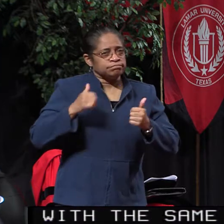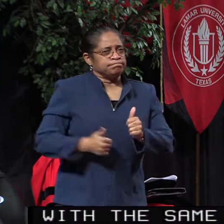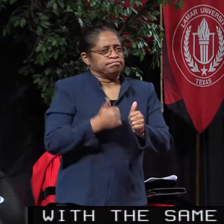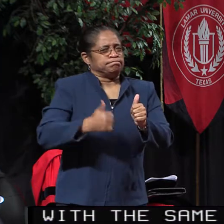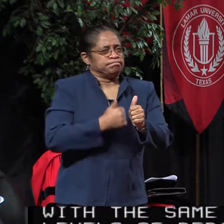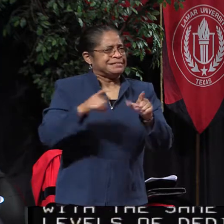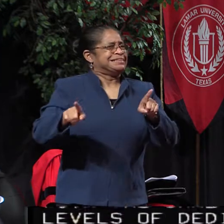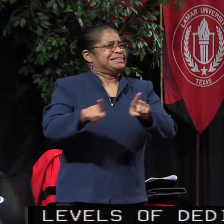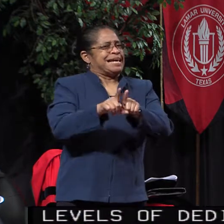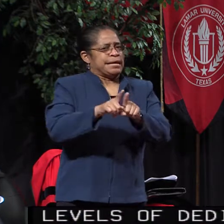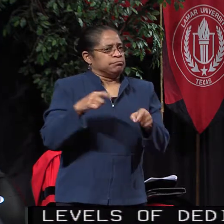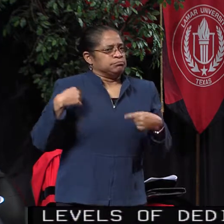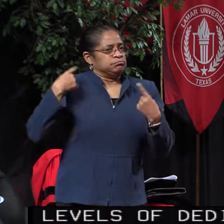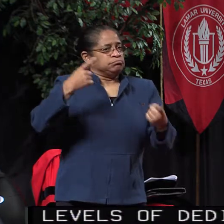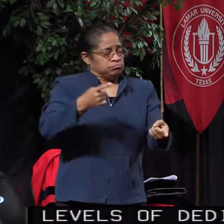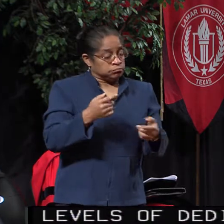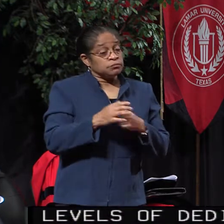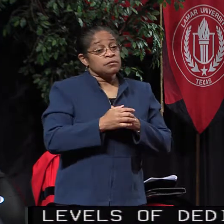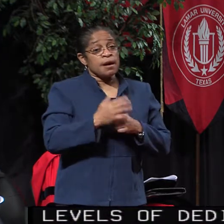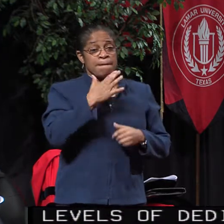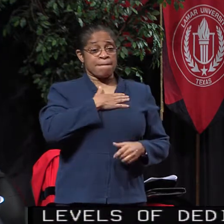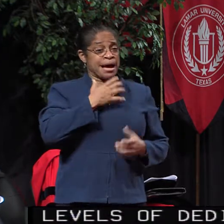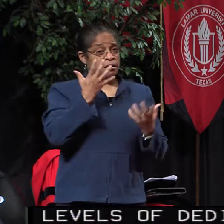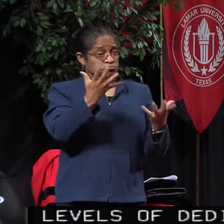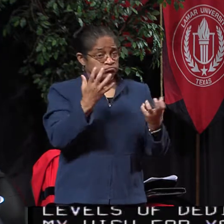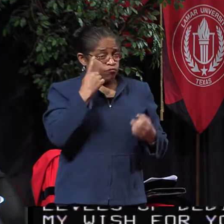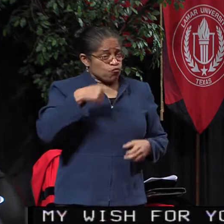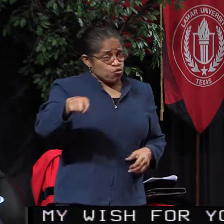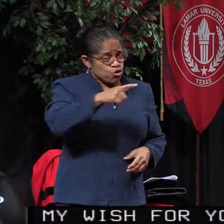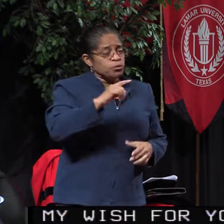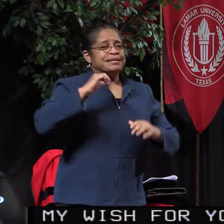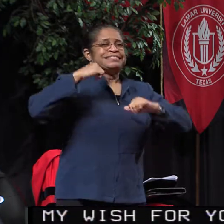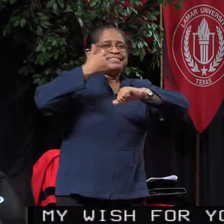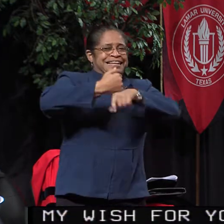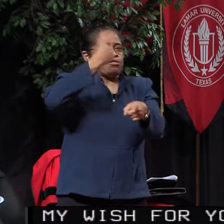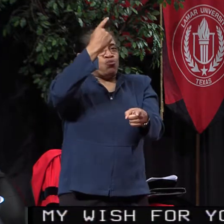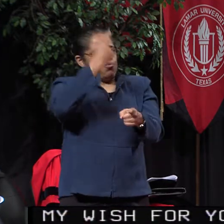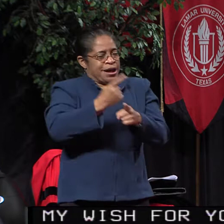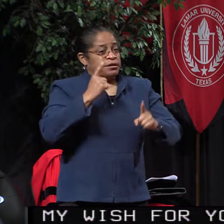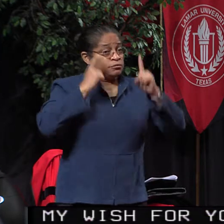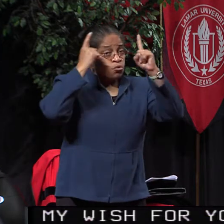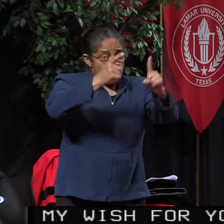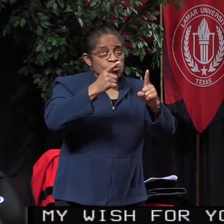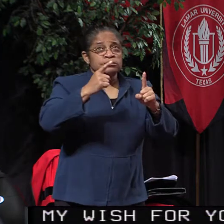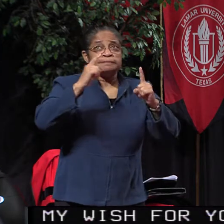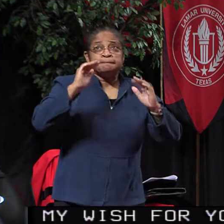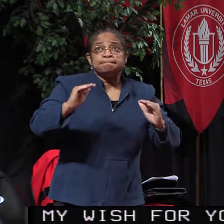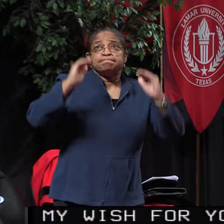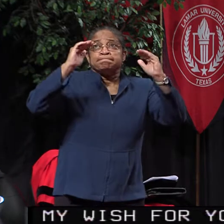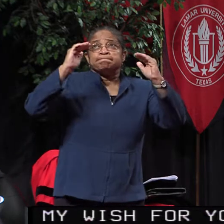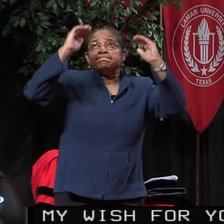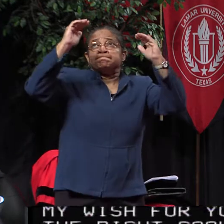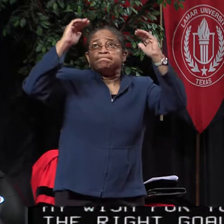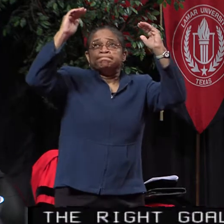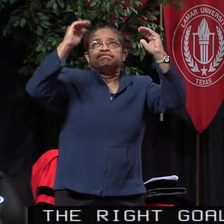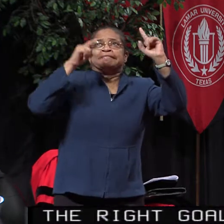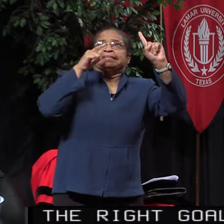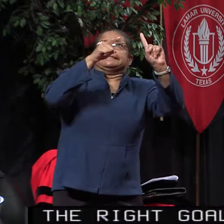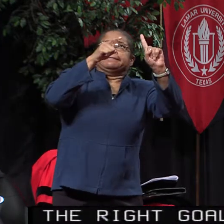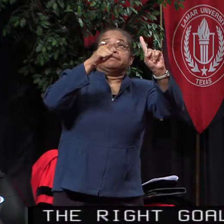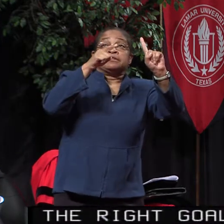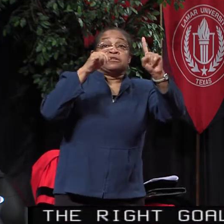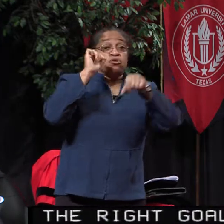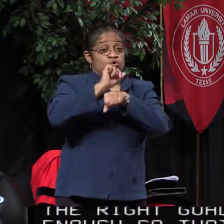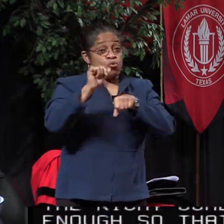dedication. My wish for you is that you set the right goals. Set them high enough so that you must work both